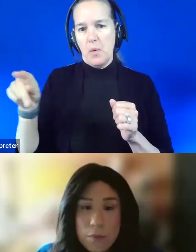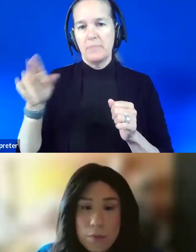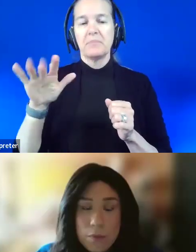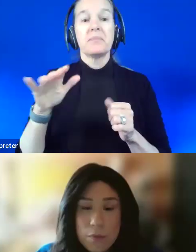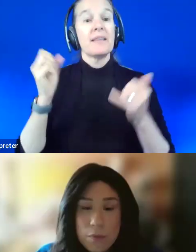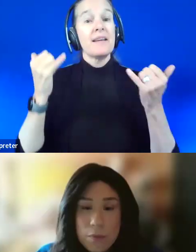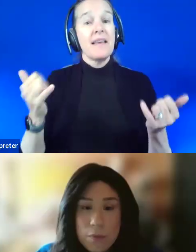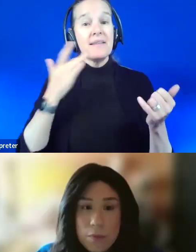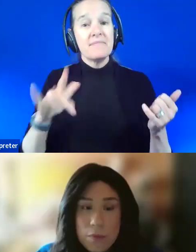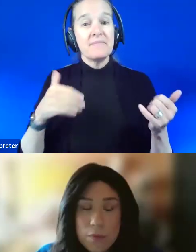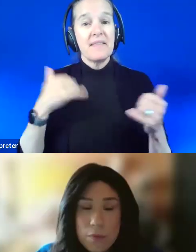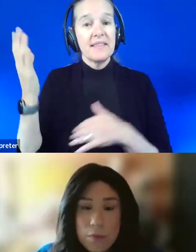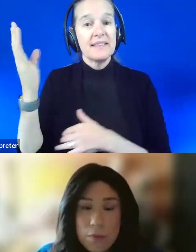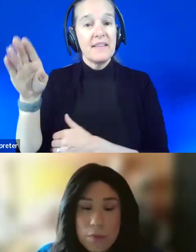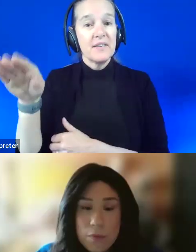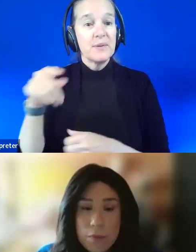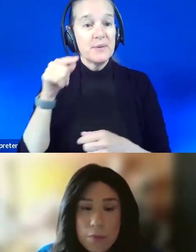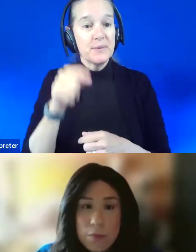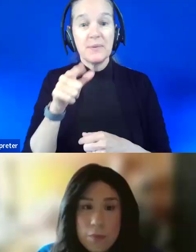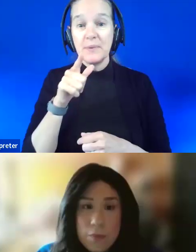to have with us this afternoon